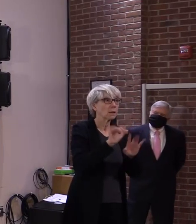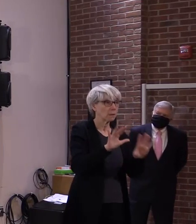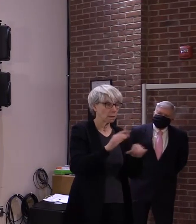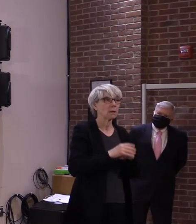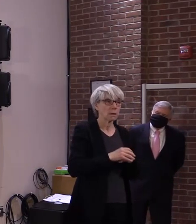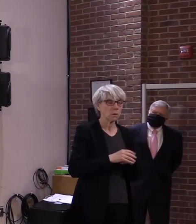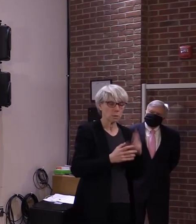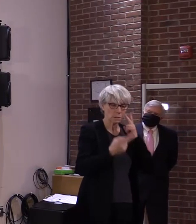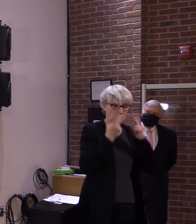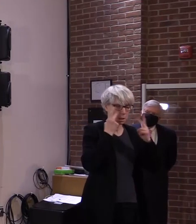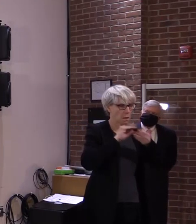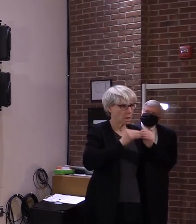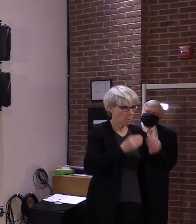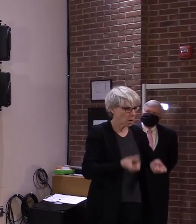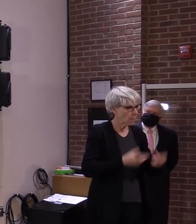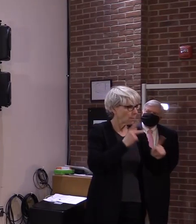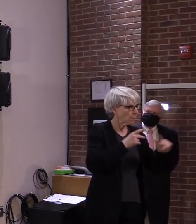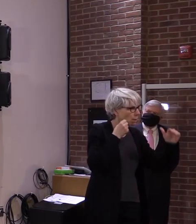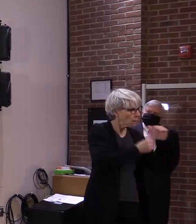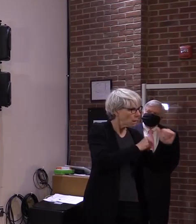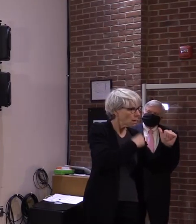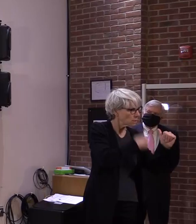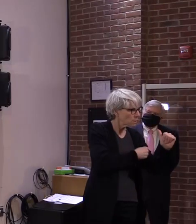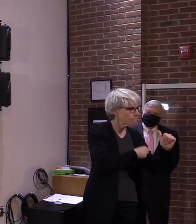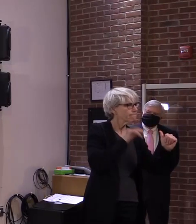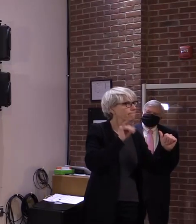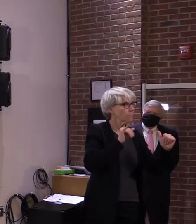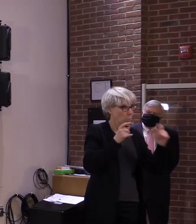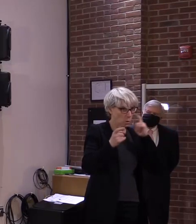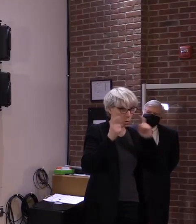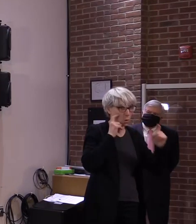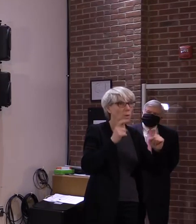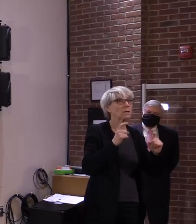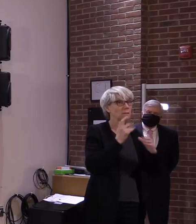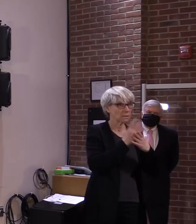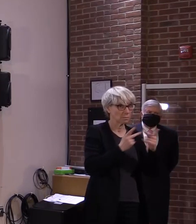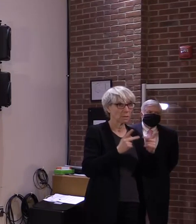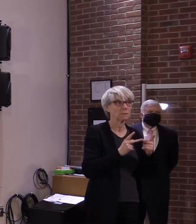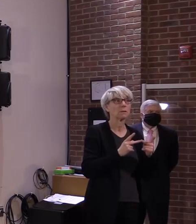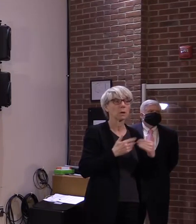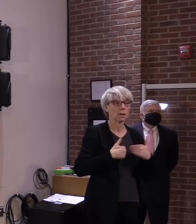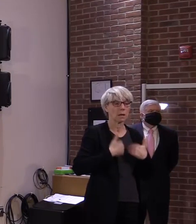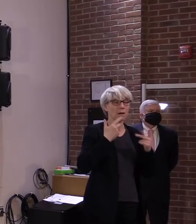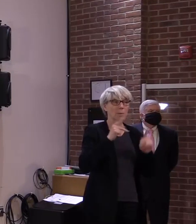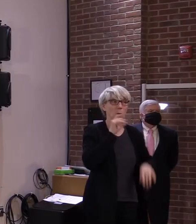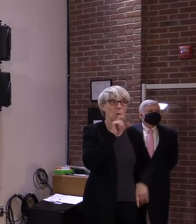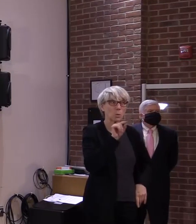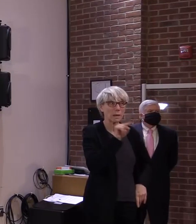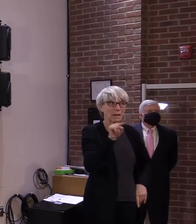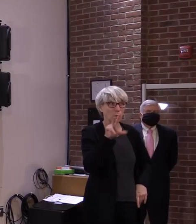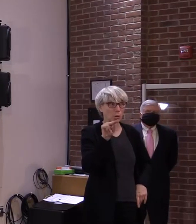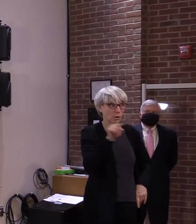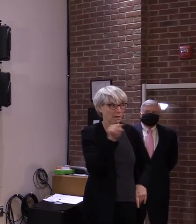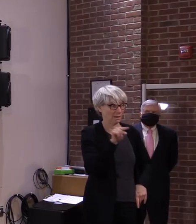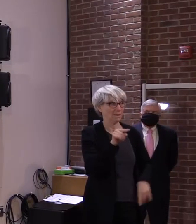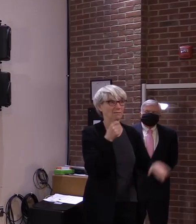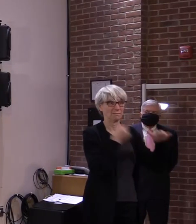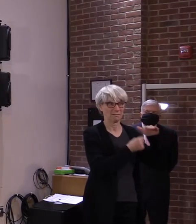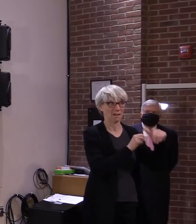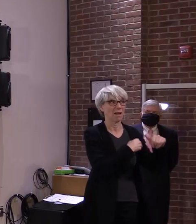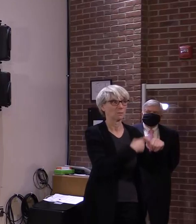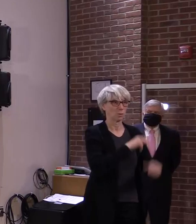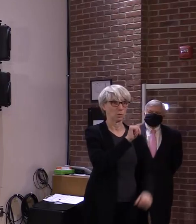data from hospitalizations that say that the younger ages are getting hospitalized, perhaps in their 20s. And we have now good data from